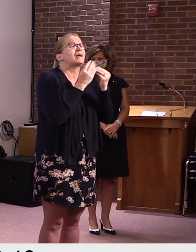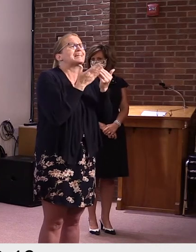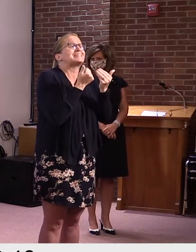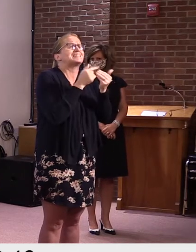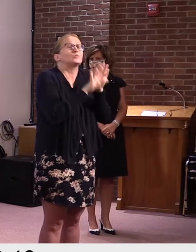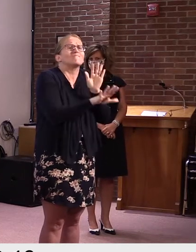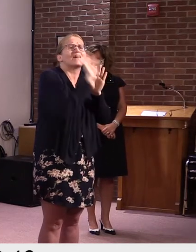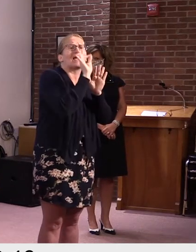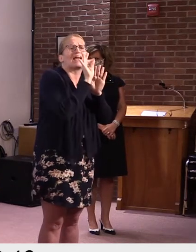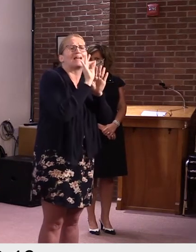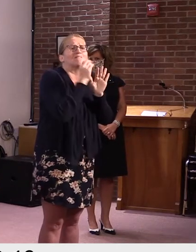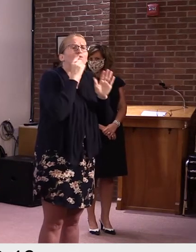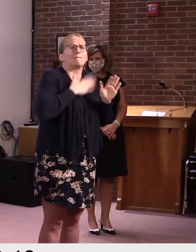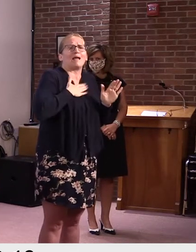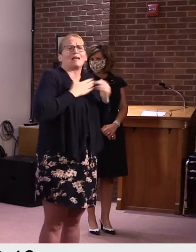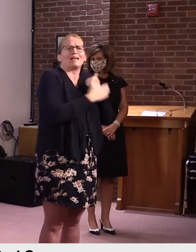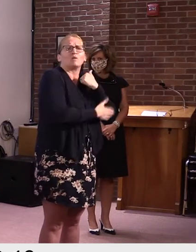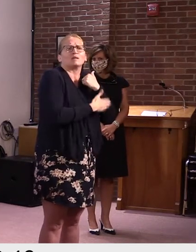up with